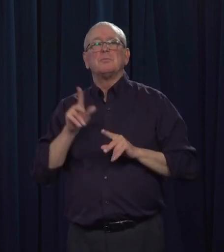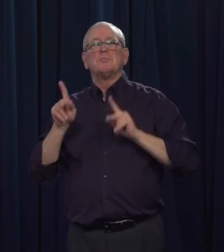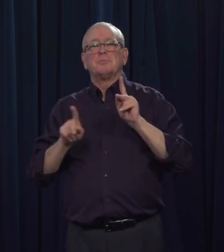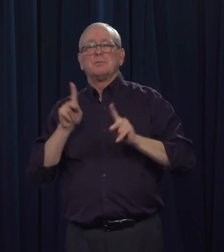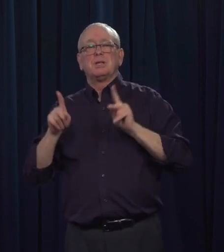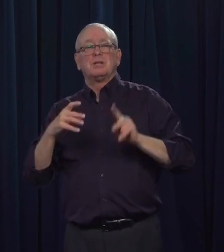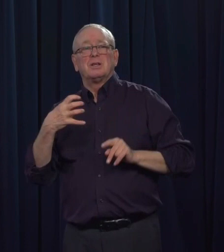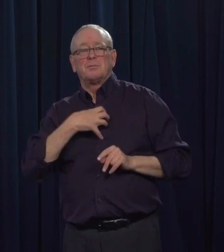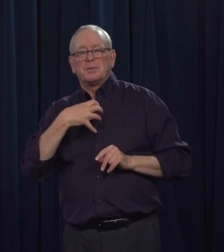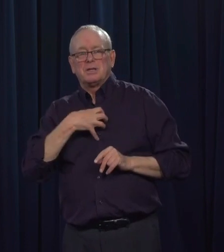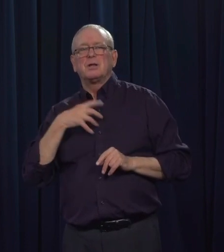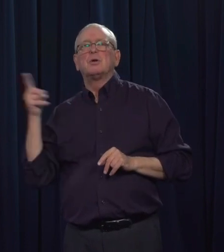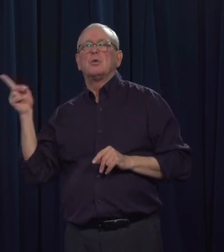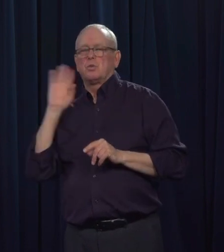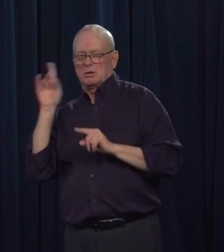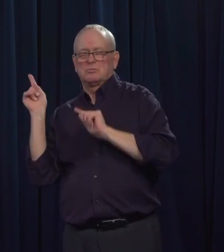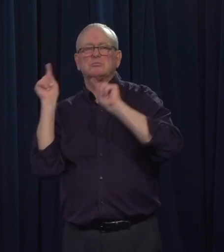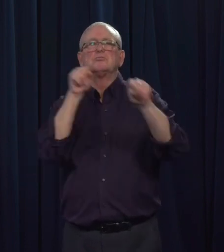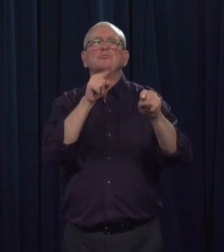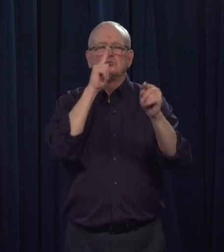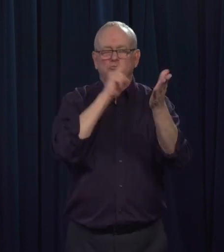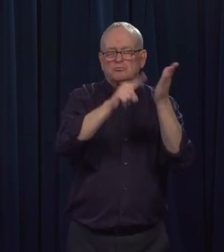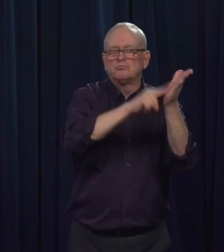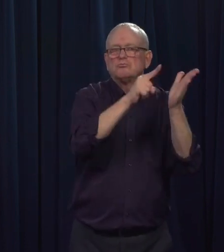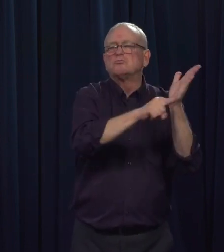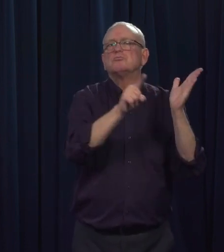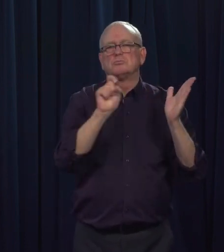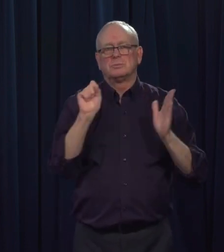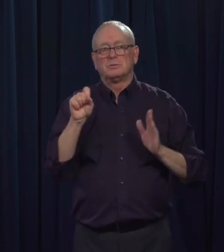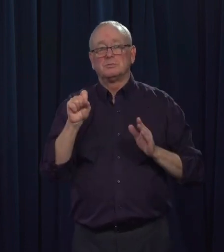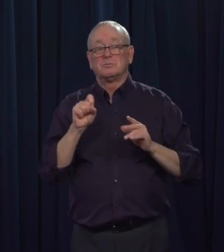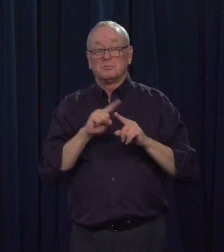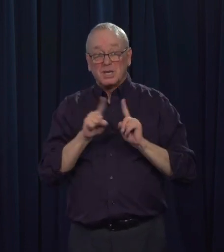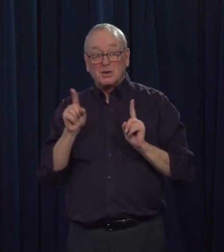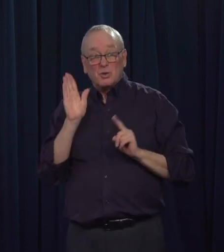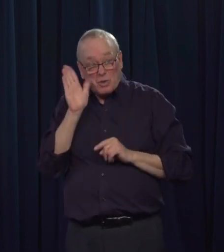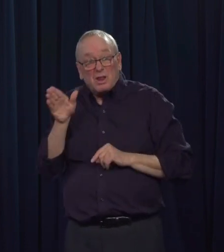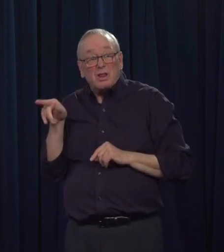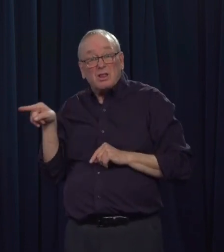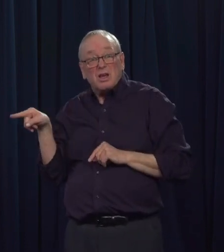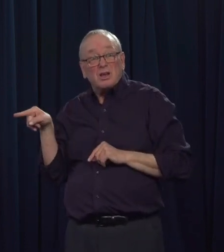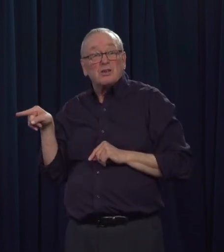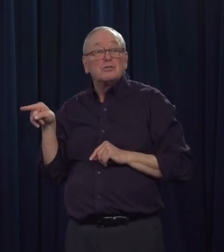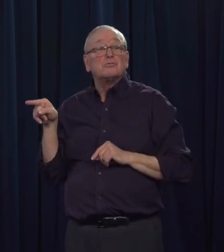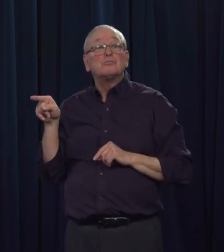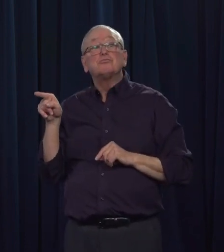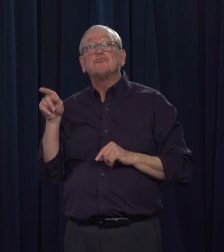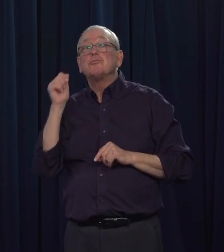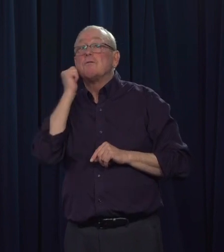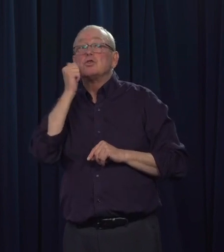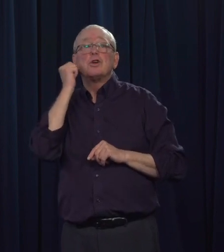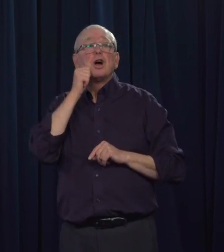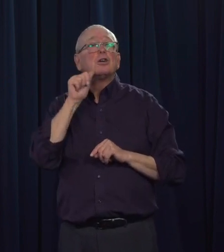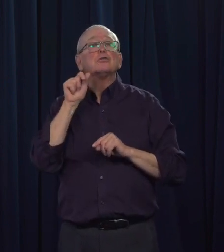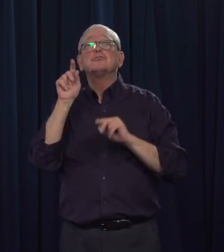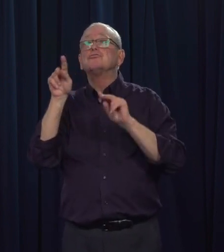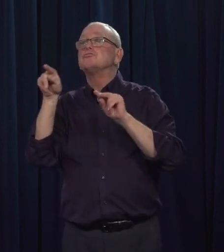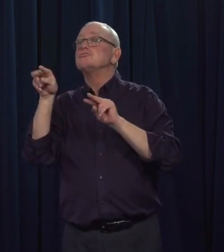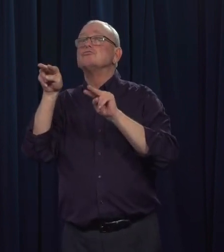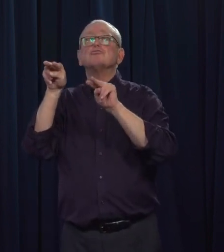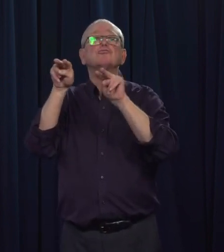proactive schedule and how that's been adjusted away from just the restaurant inspections and more about the